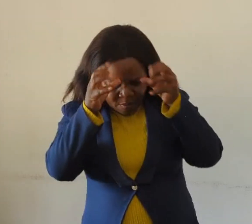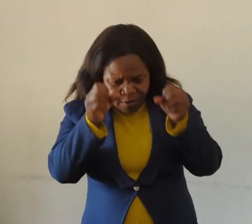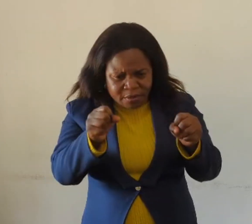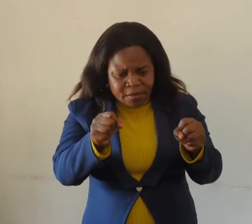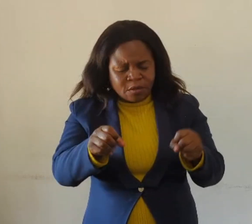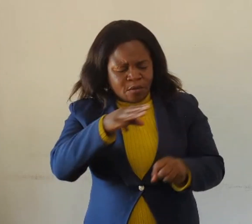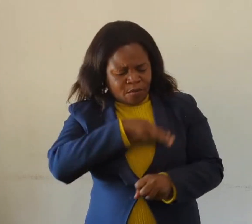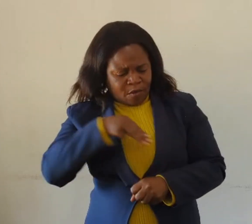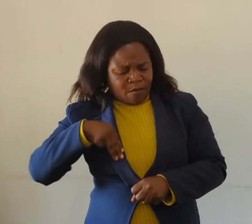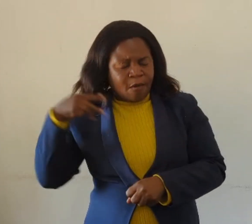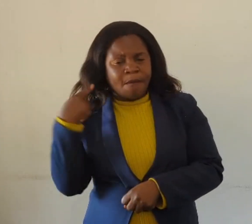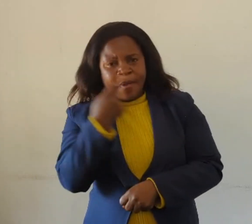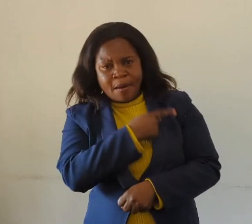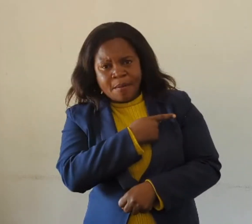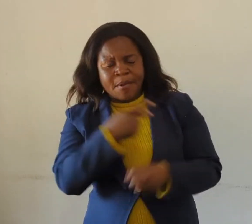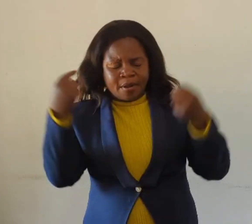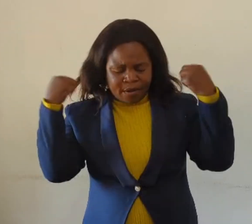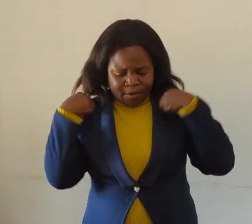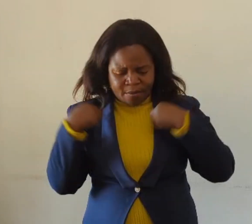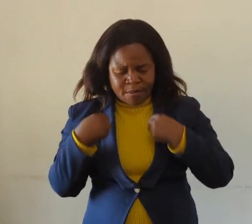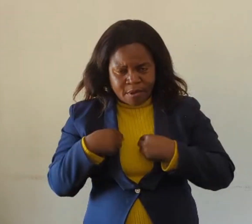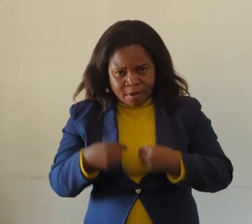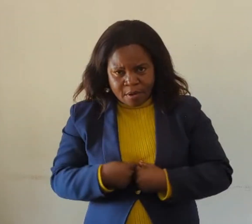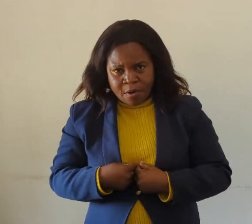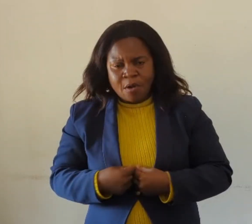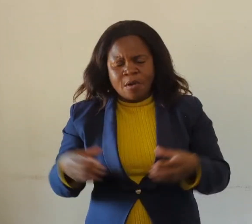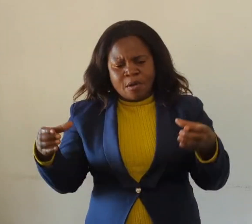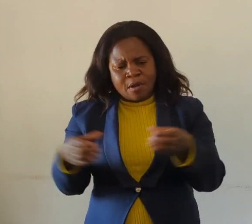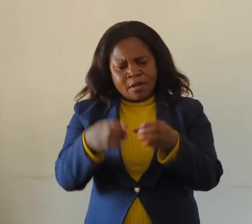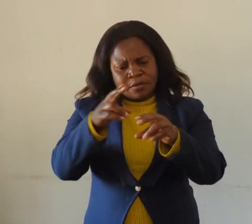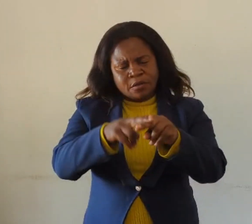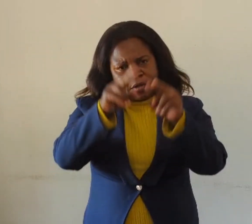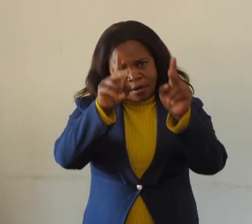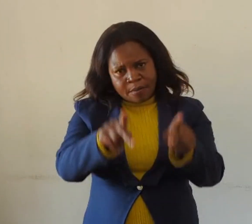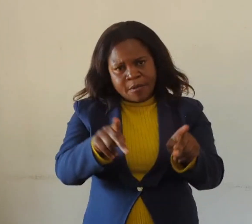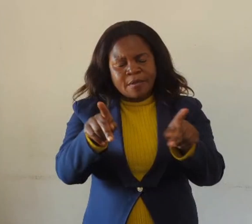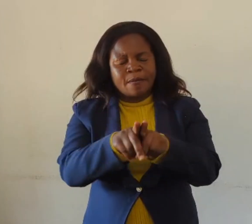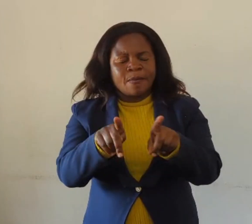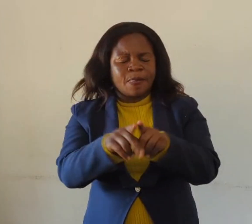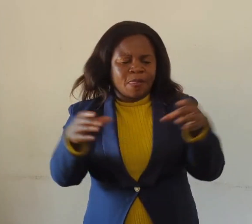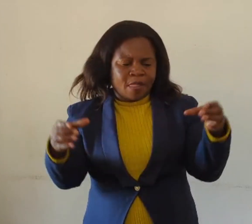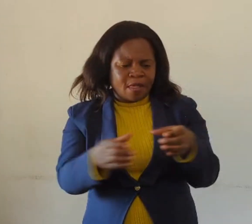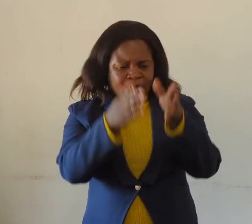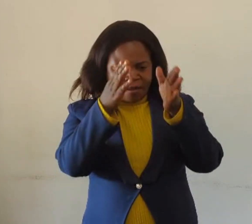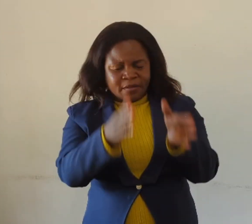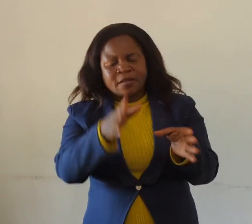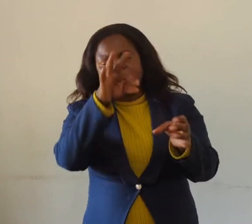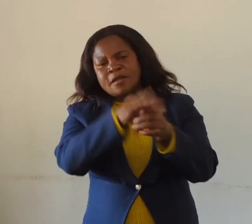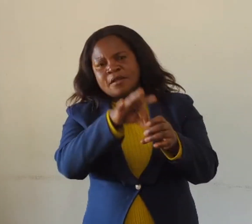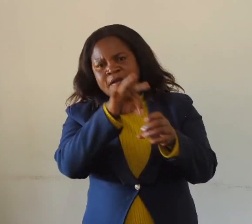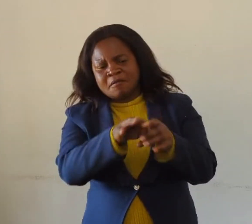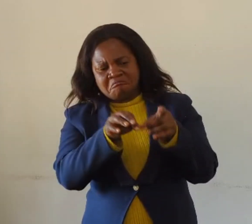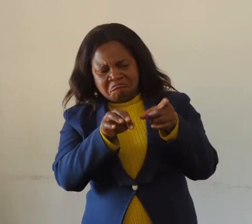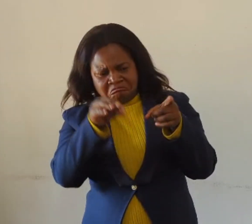parliament, mayoral, council chairperson, and councillor elections in the announcement